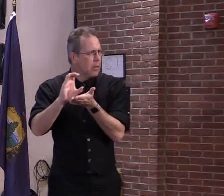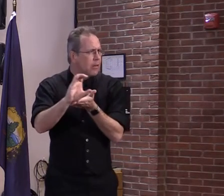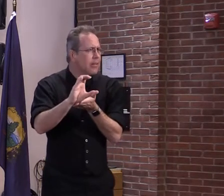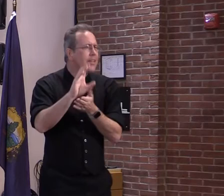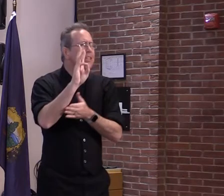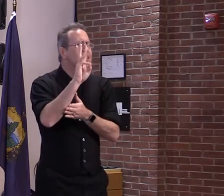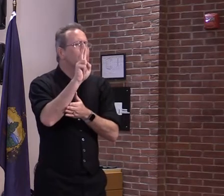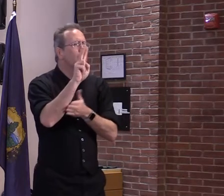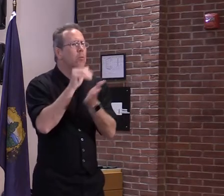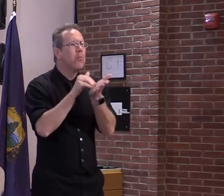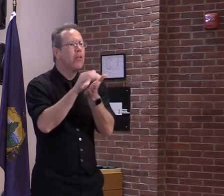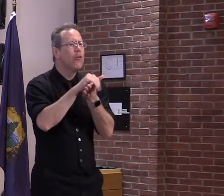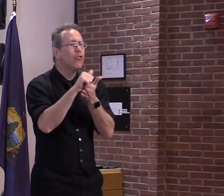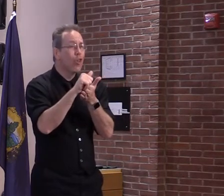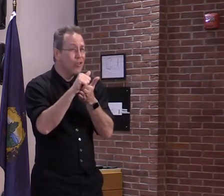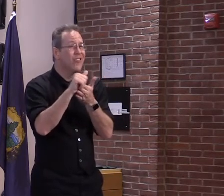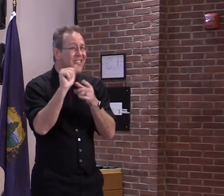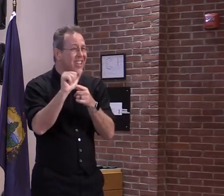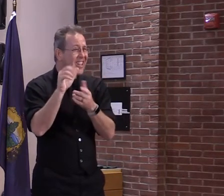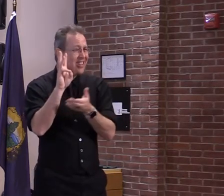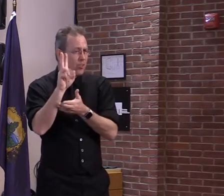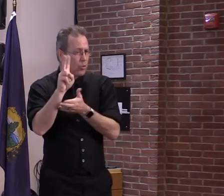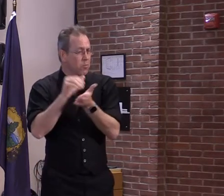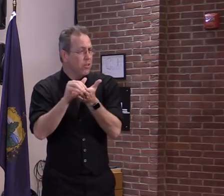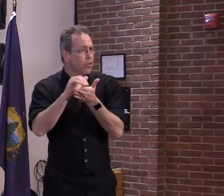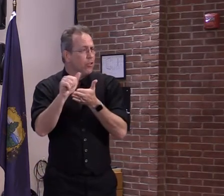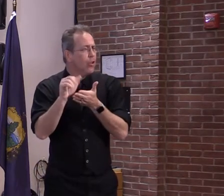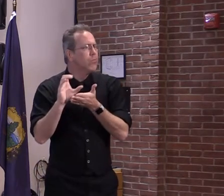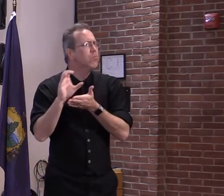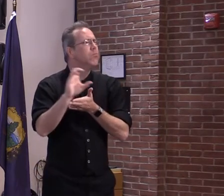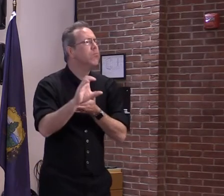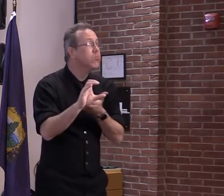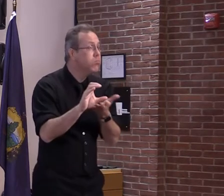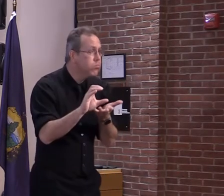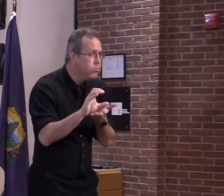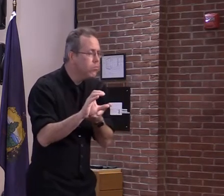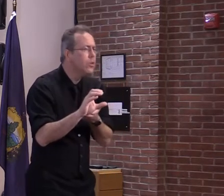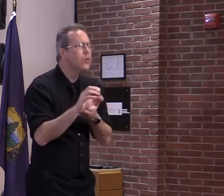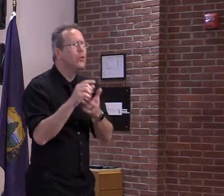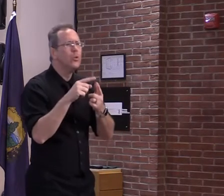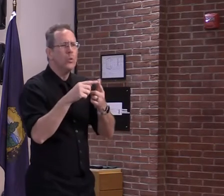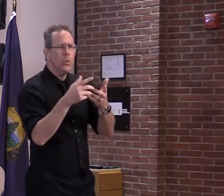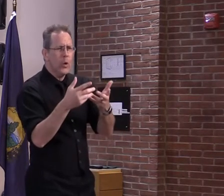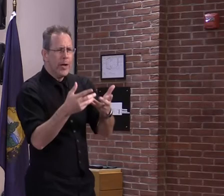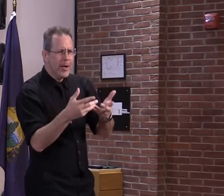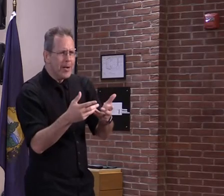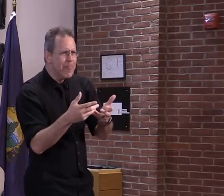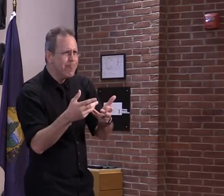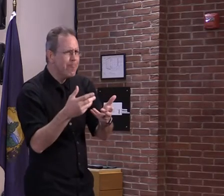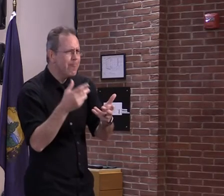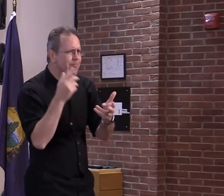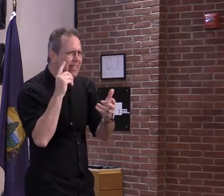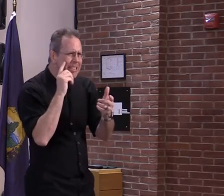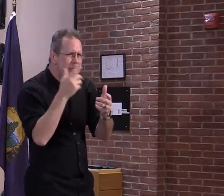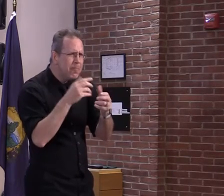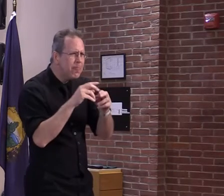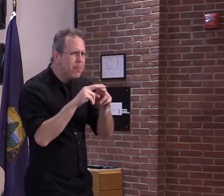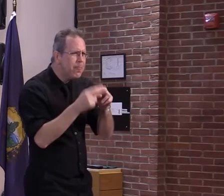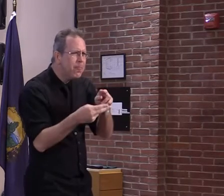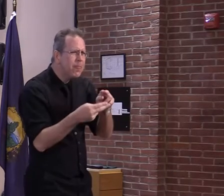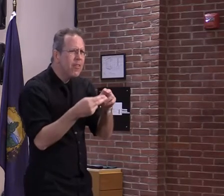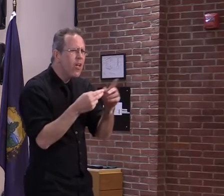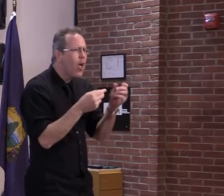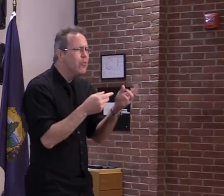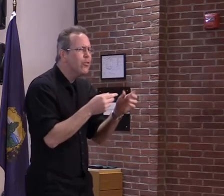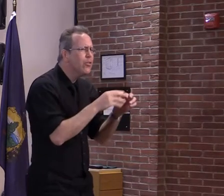$62 million in fiscal year 21 to about $25 million for